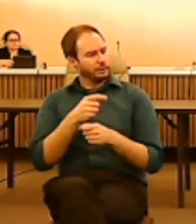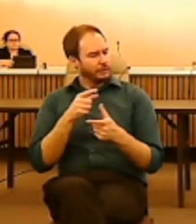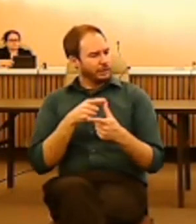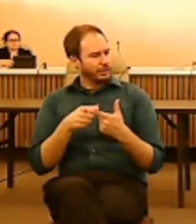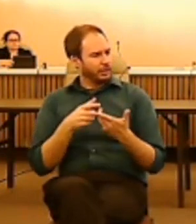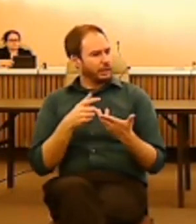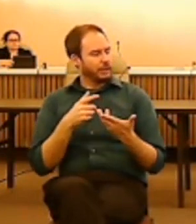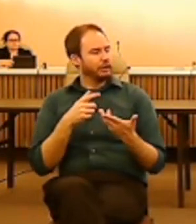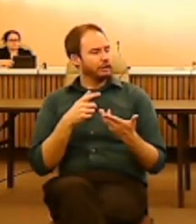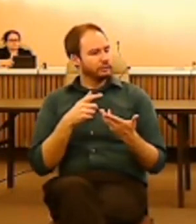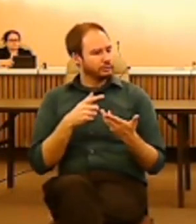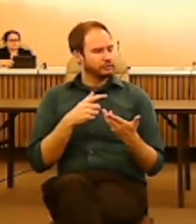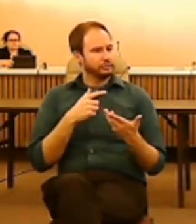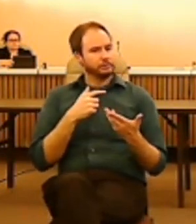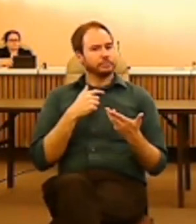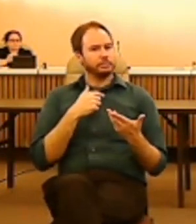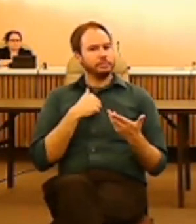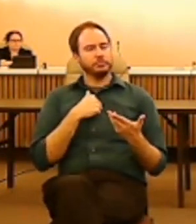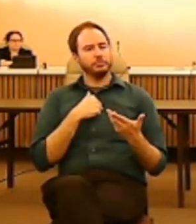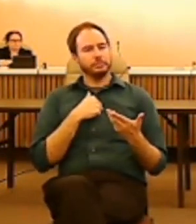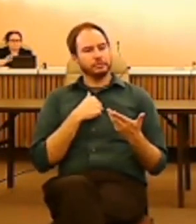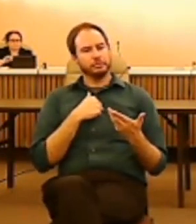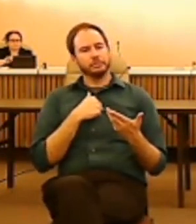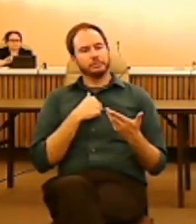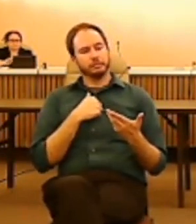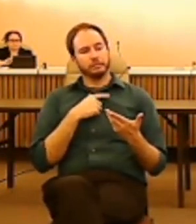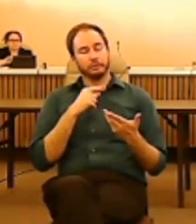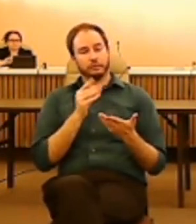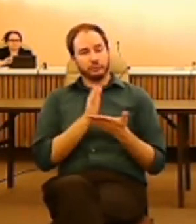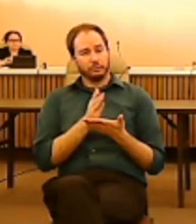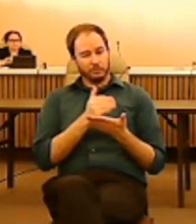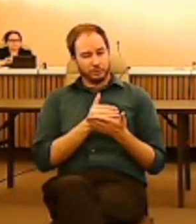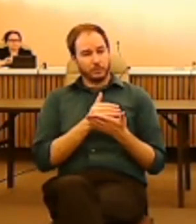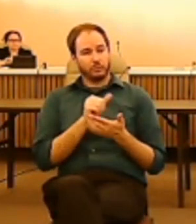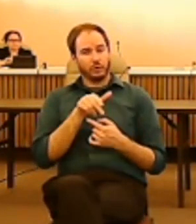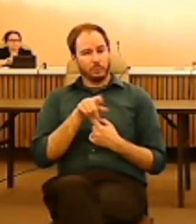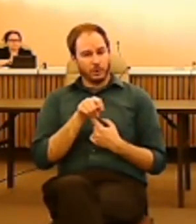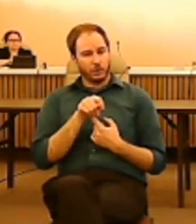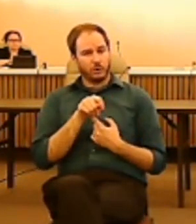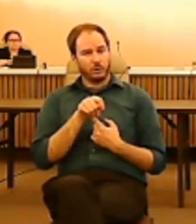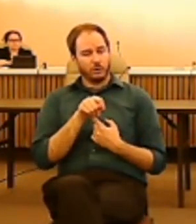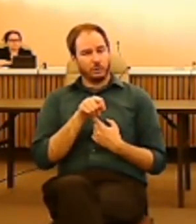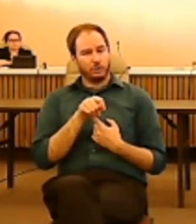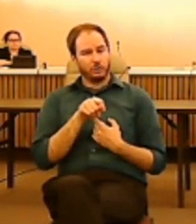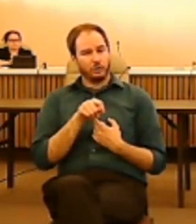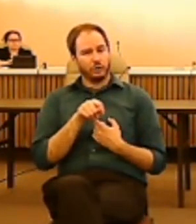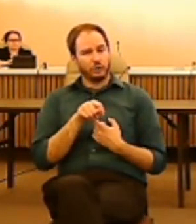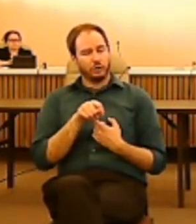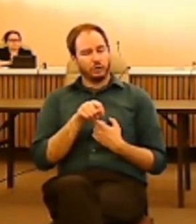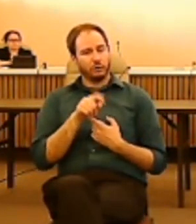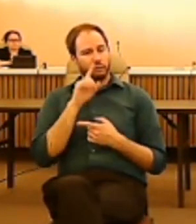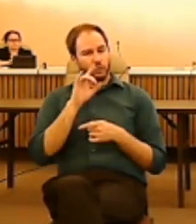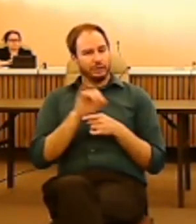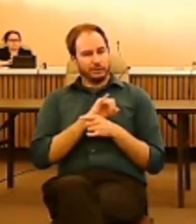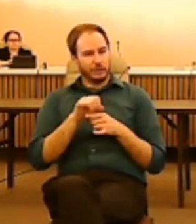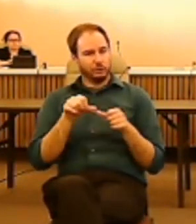then? Because, so the apartments out of, the commercial, no, the